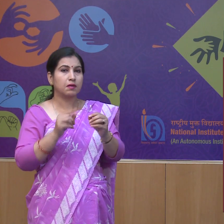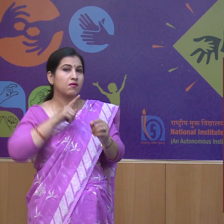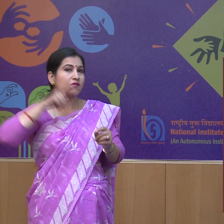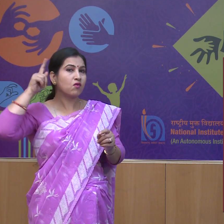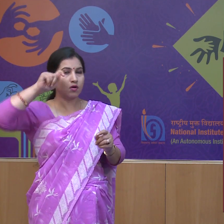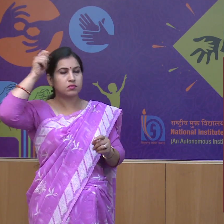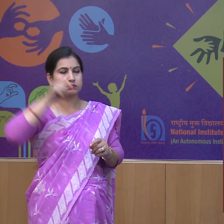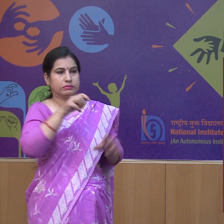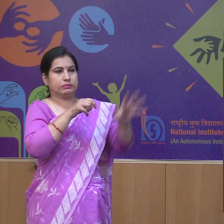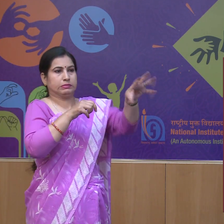to occupy